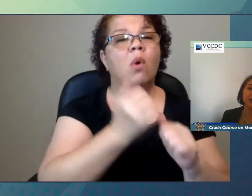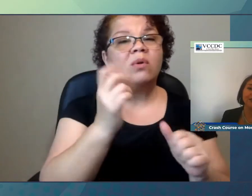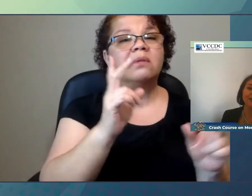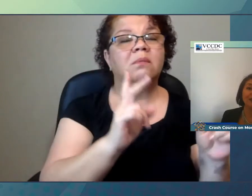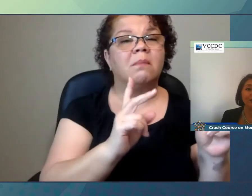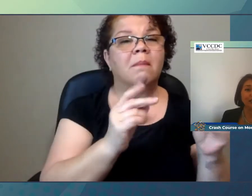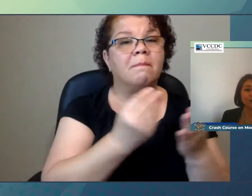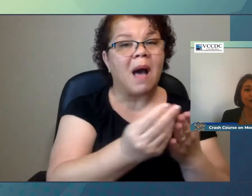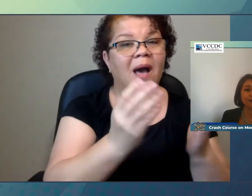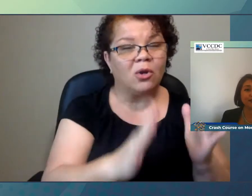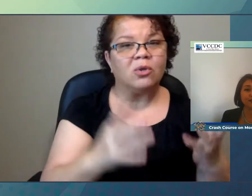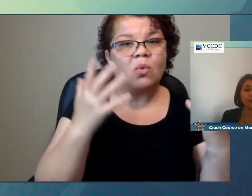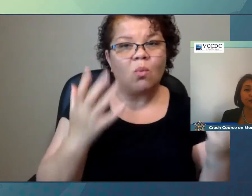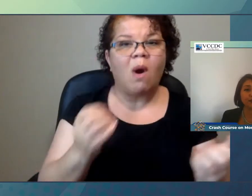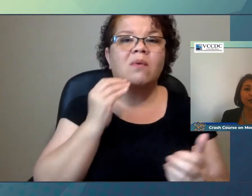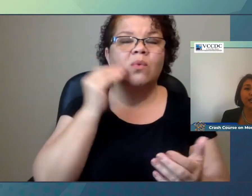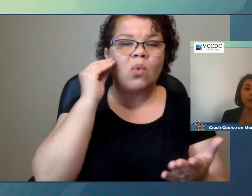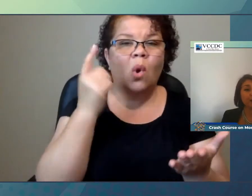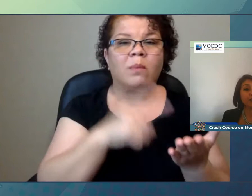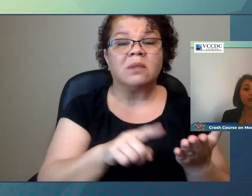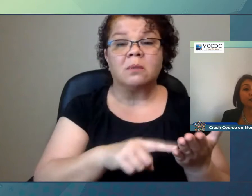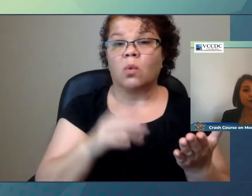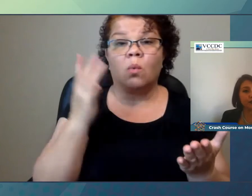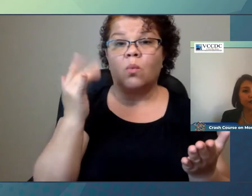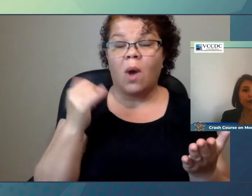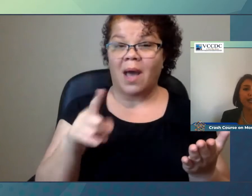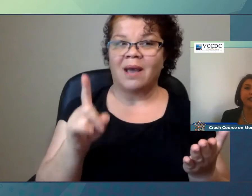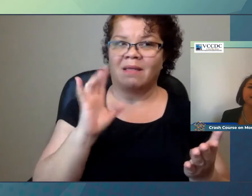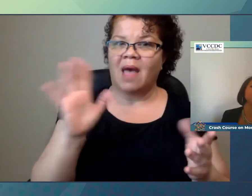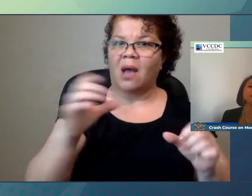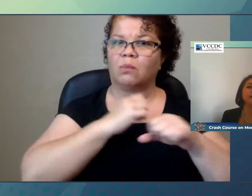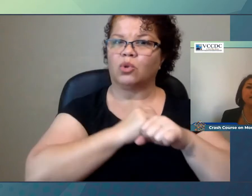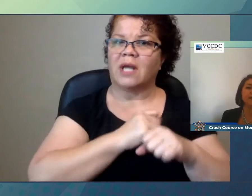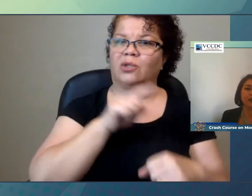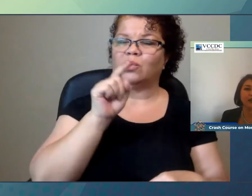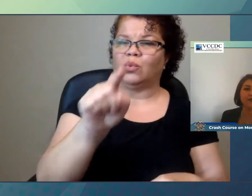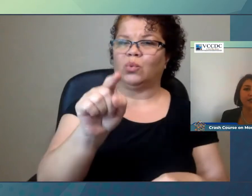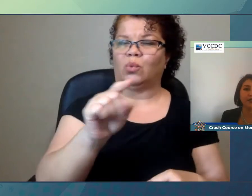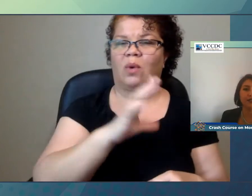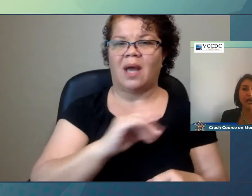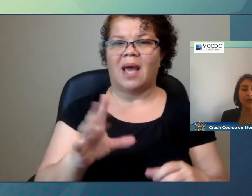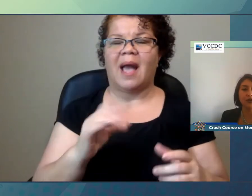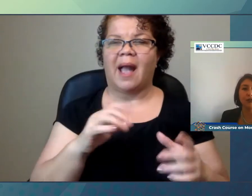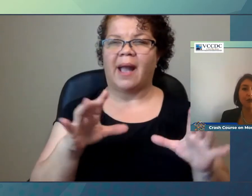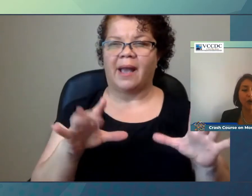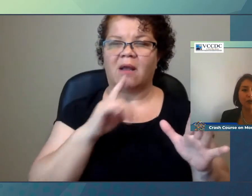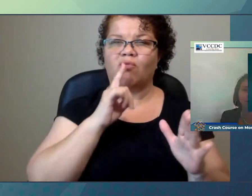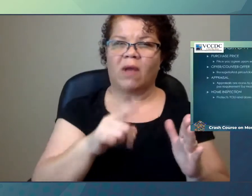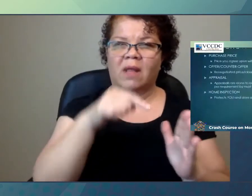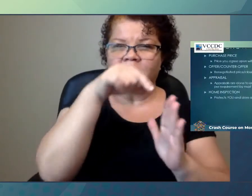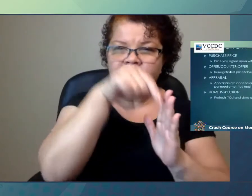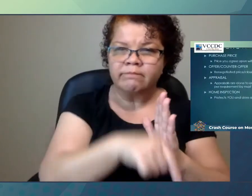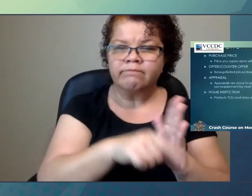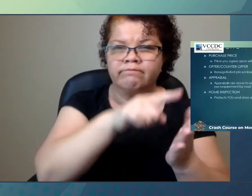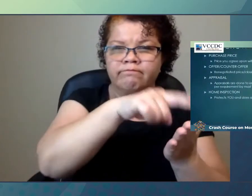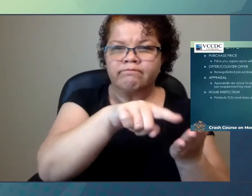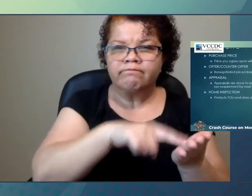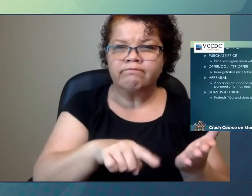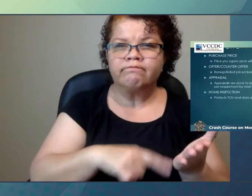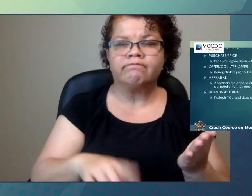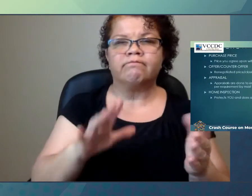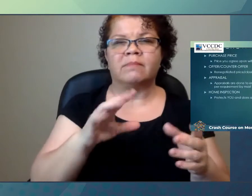home inspection because what does it do? It protects you and it does a deep dive into the actual bones of the